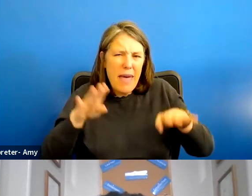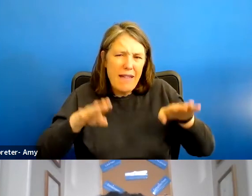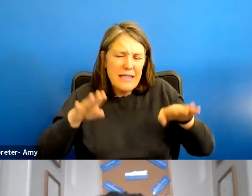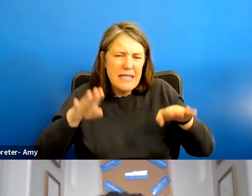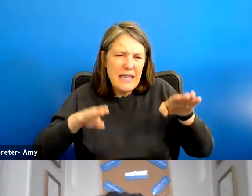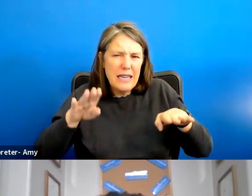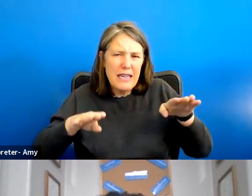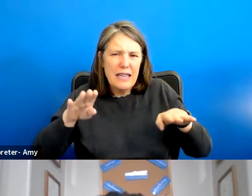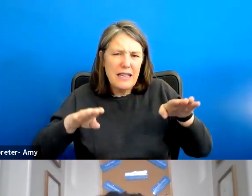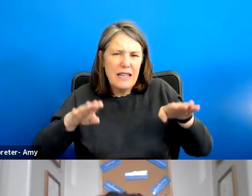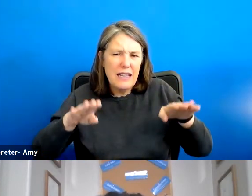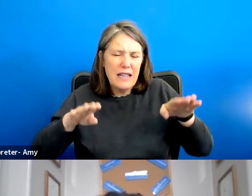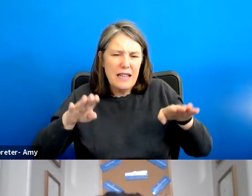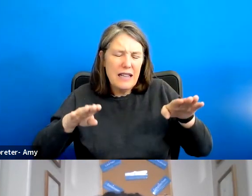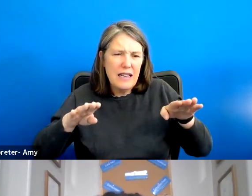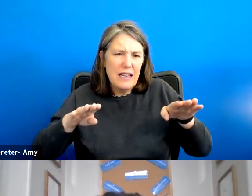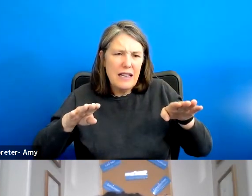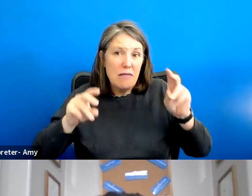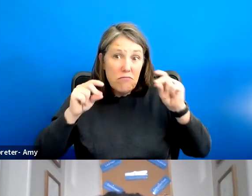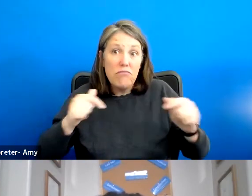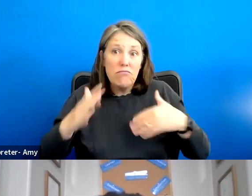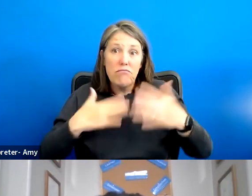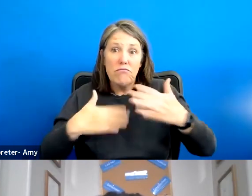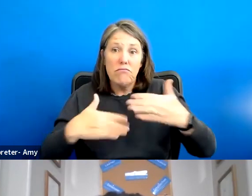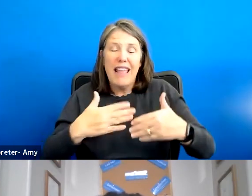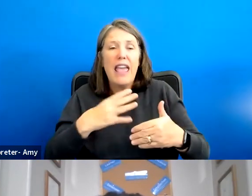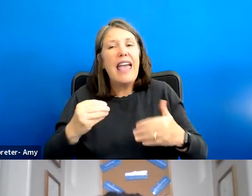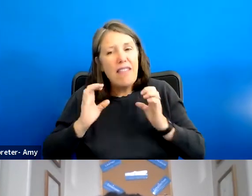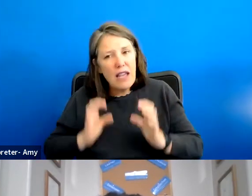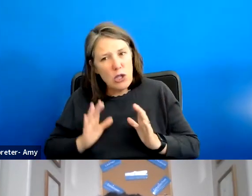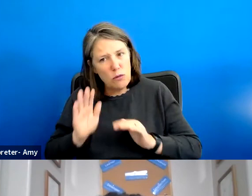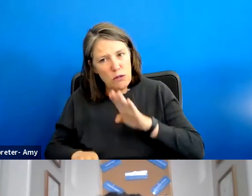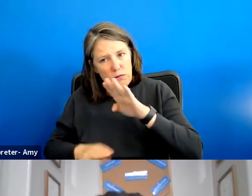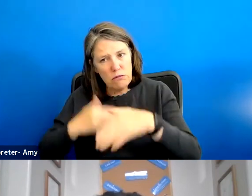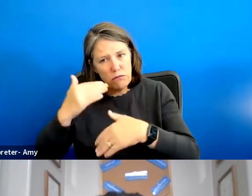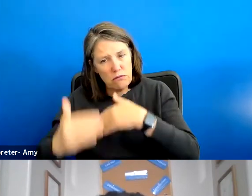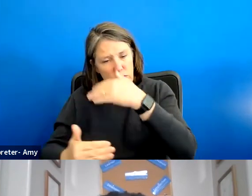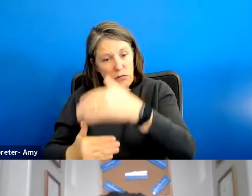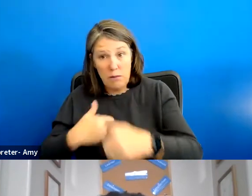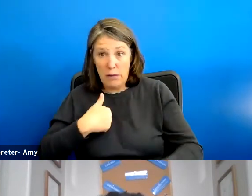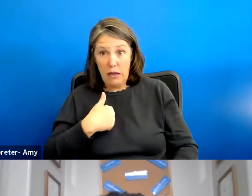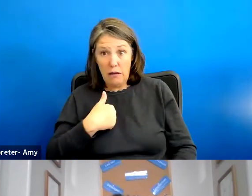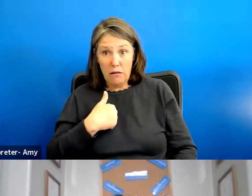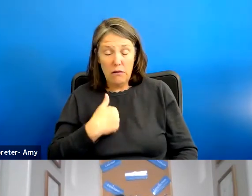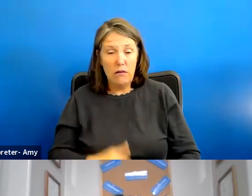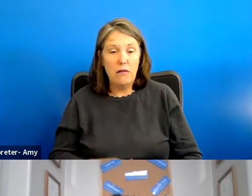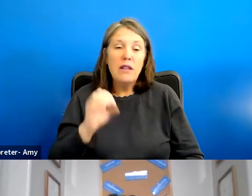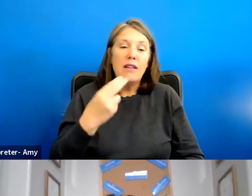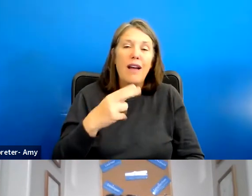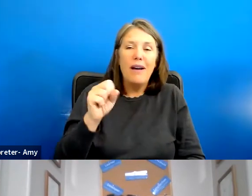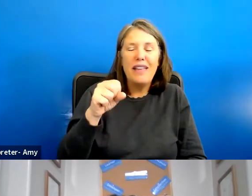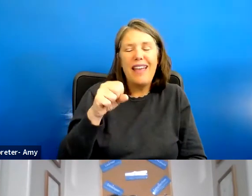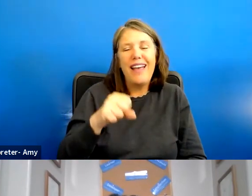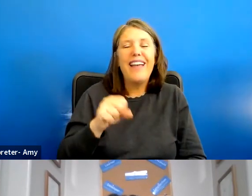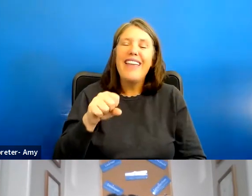balancing going too quickly and going at the consumer's pace? Me? Mm-hmm. Oh,